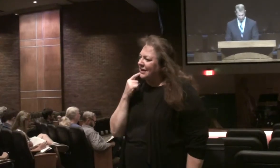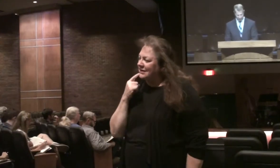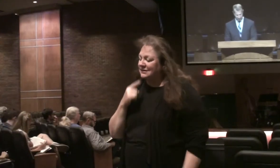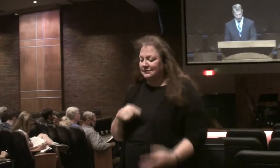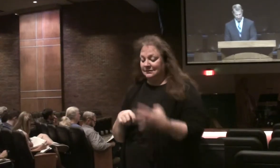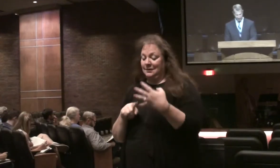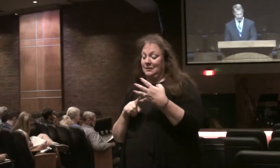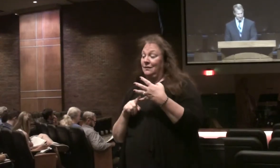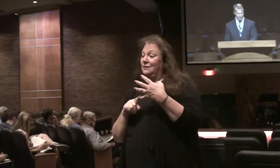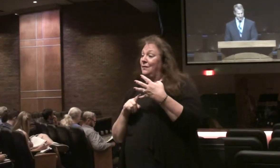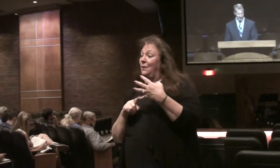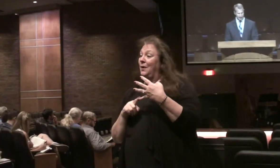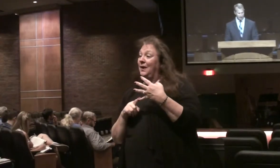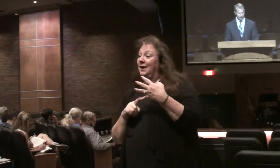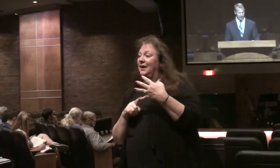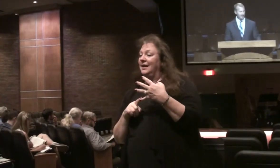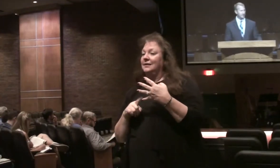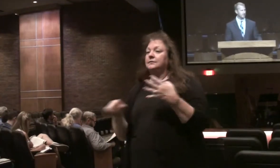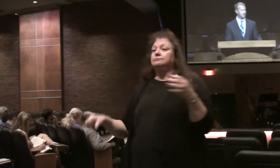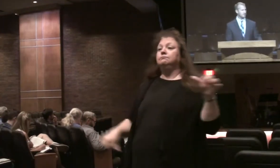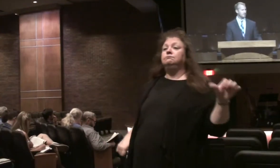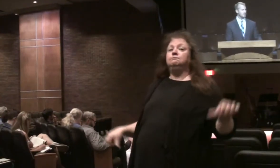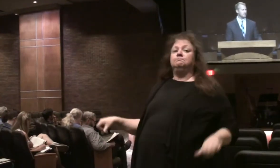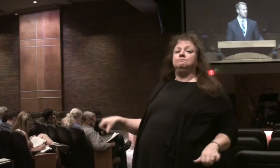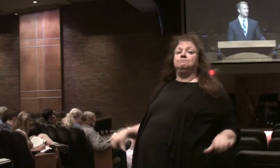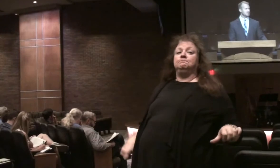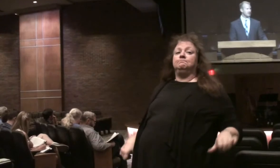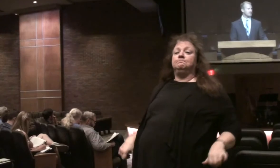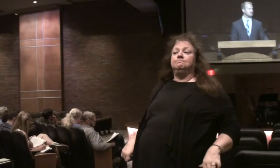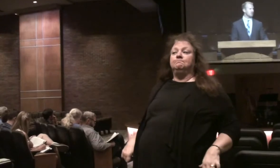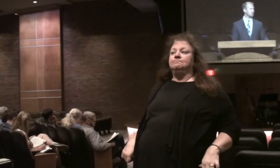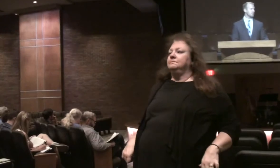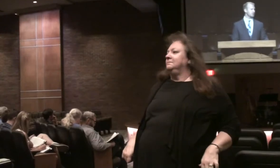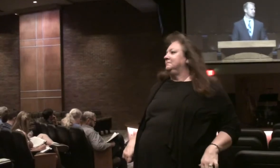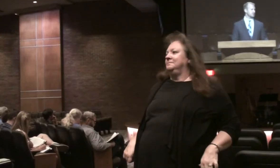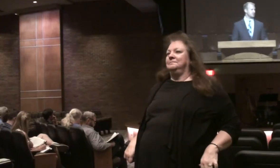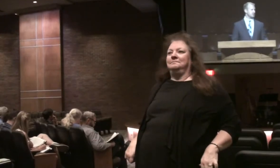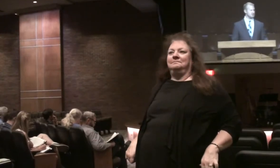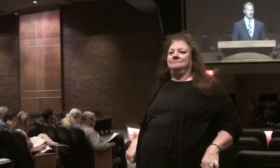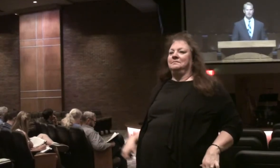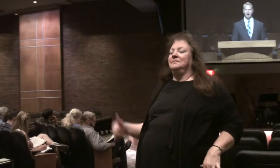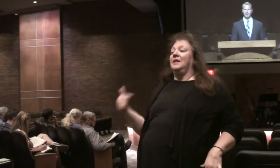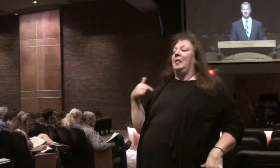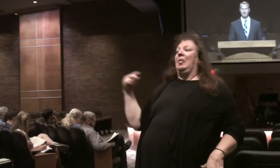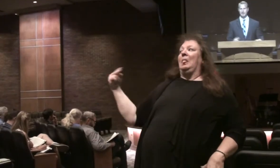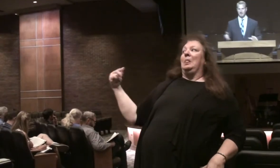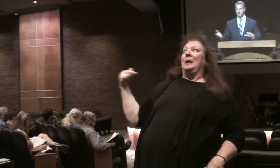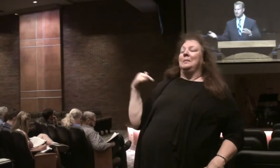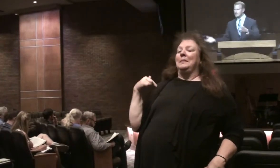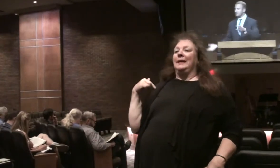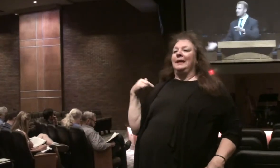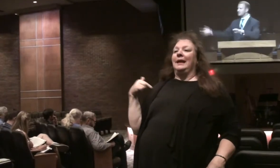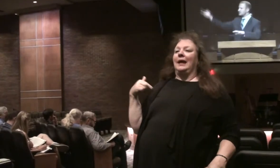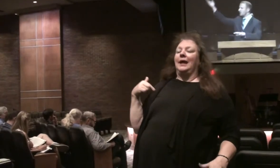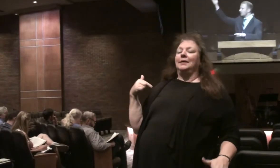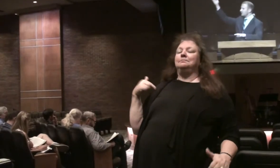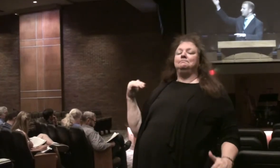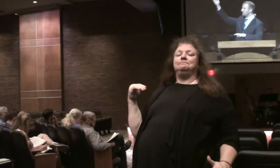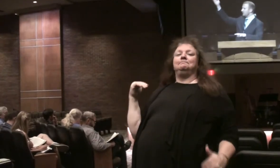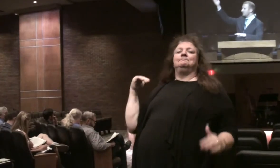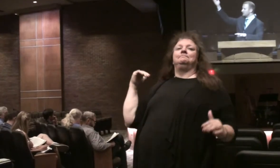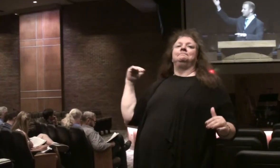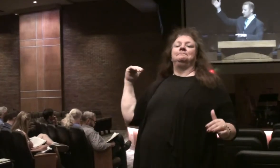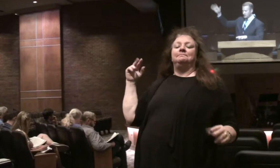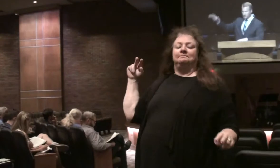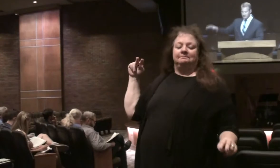thing, love does not brag. Love is not into self-promotion. It does not brag. It's not trying to lift itself up